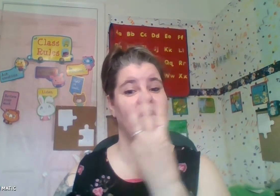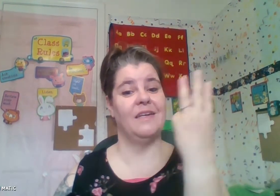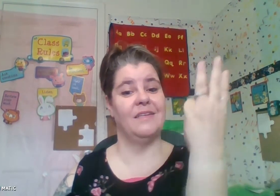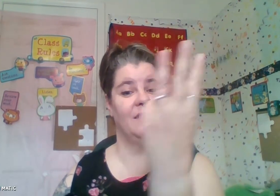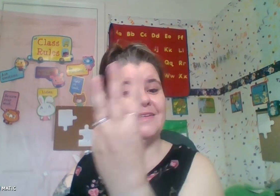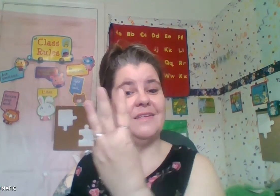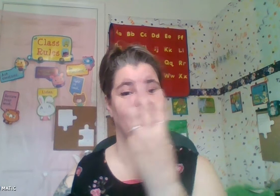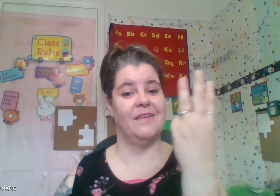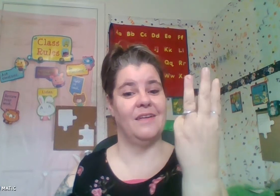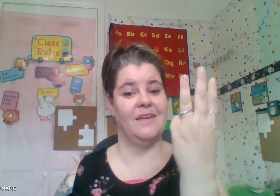Wednesday,